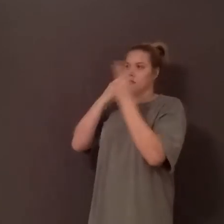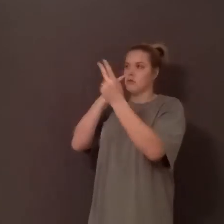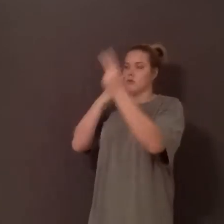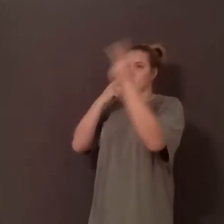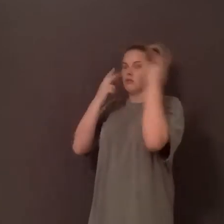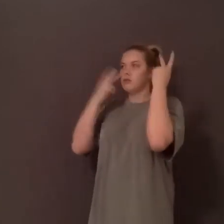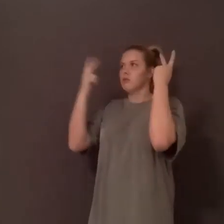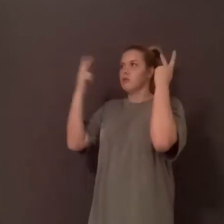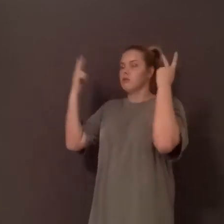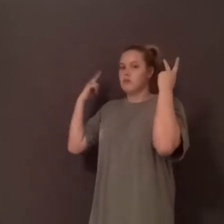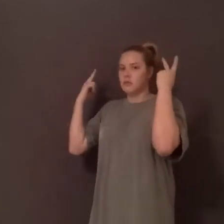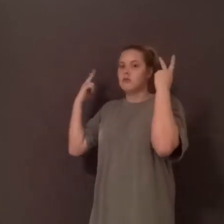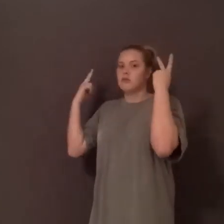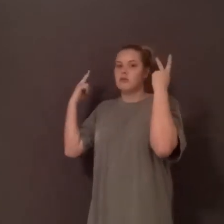acrimonious split from the church.